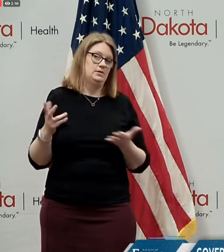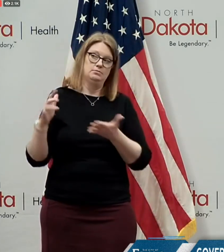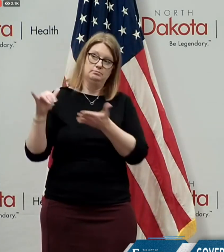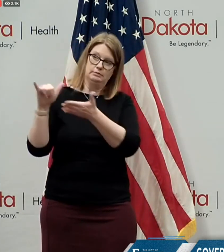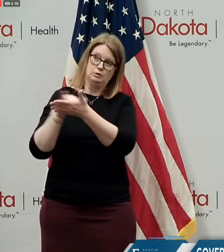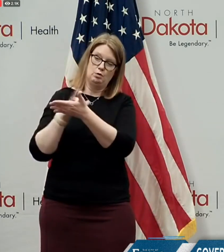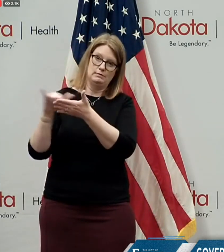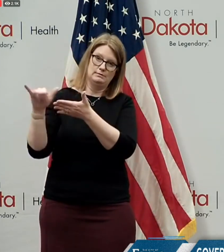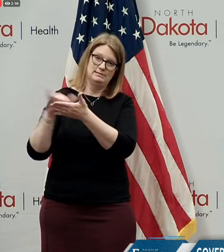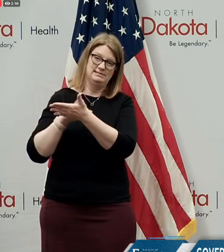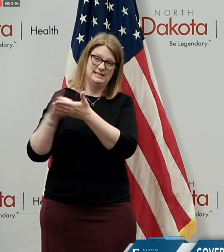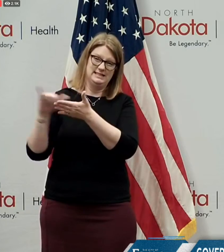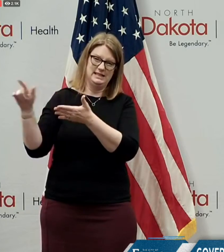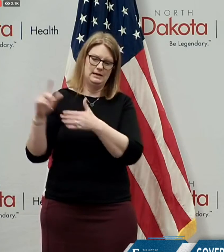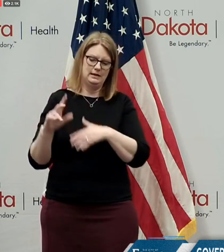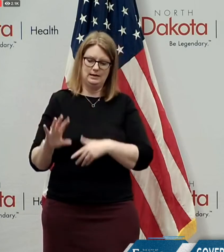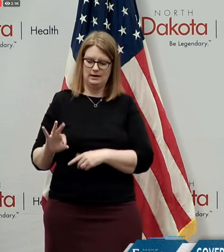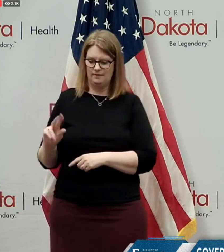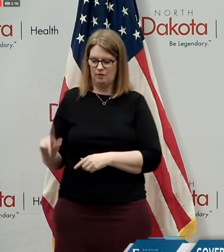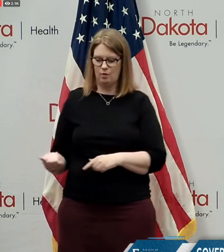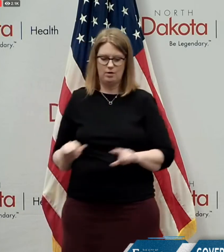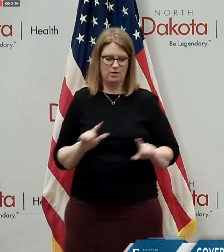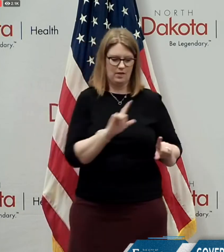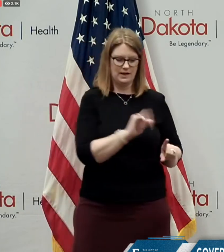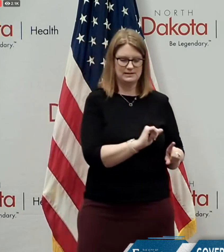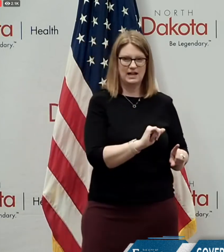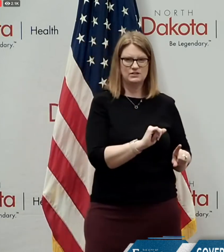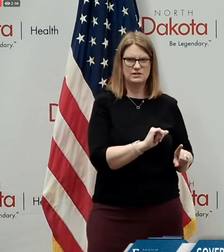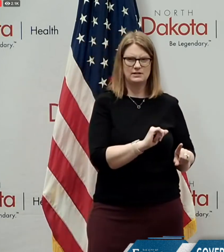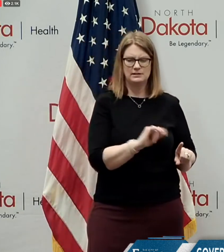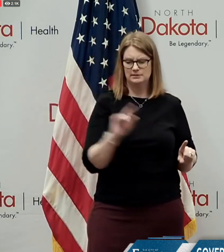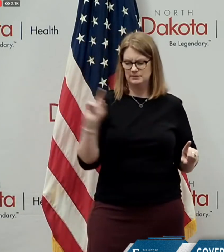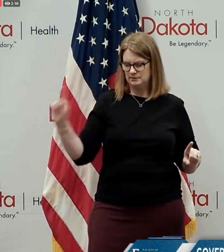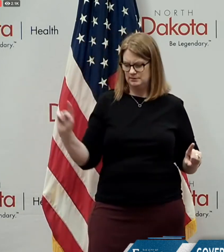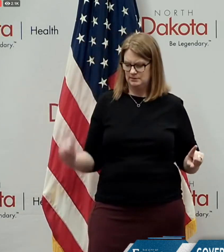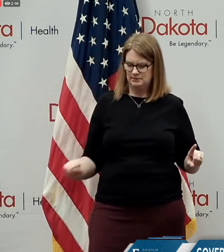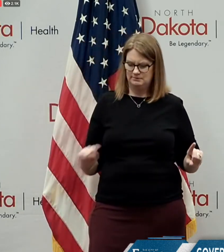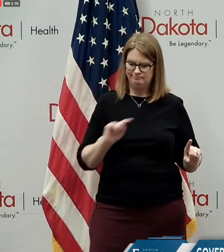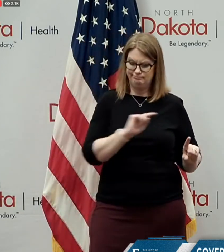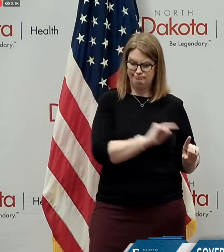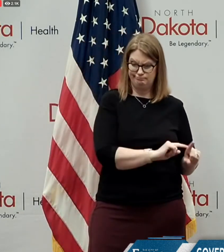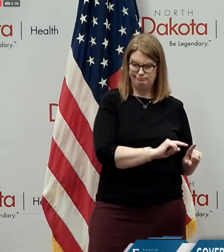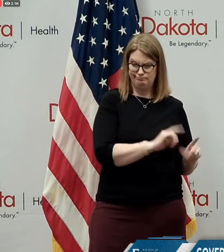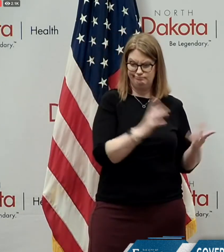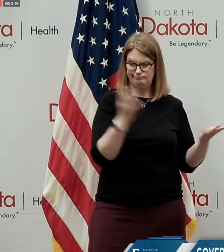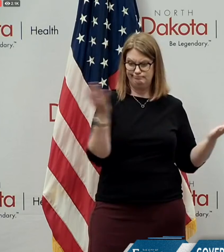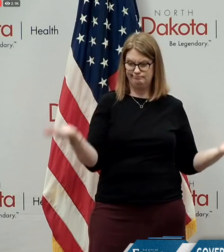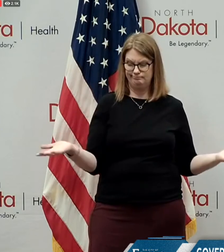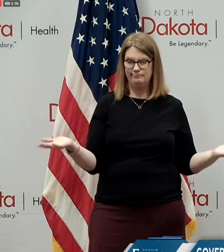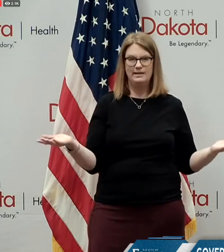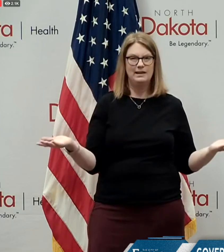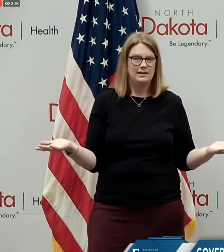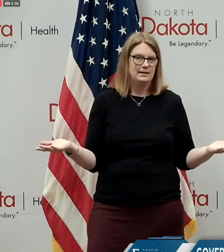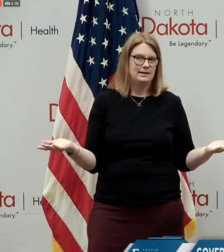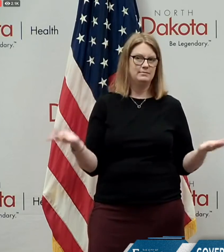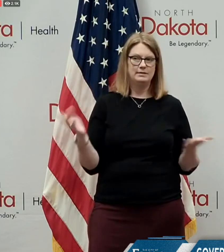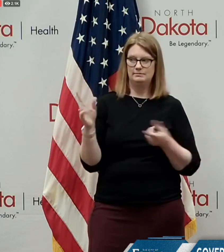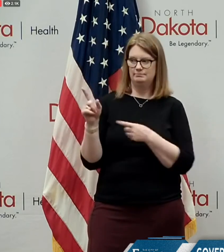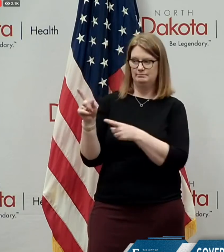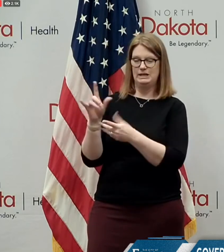City and Florida or Los Angeles in terms of the rates, but others would say that New York